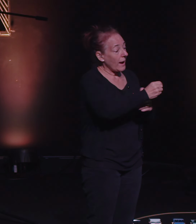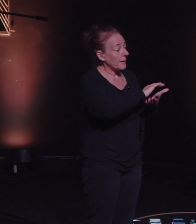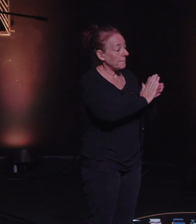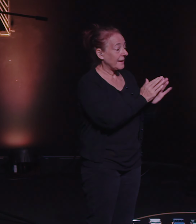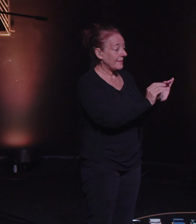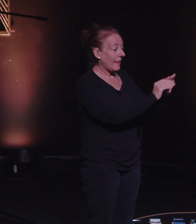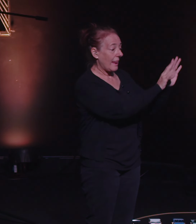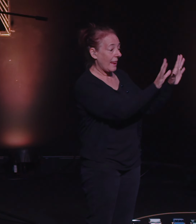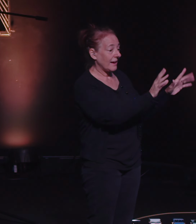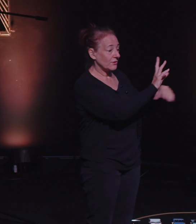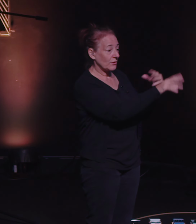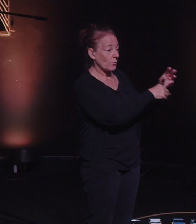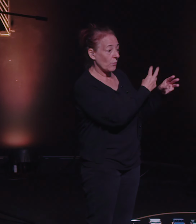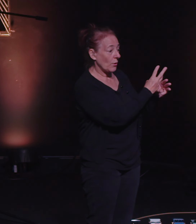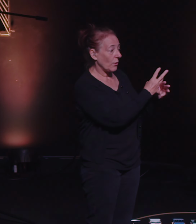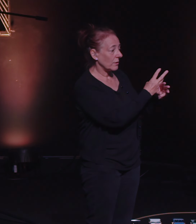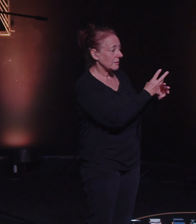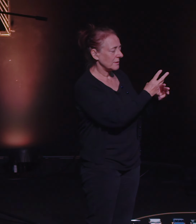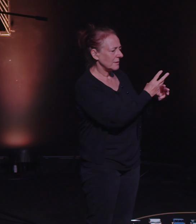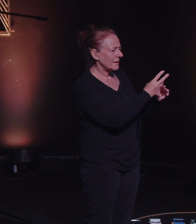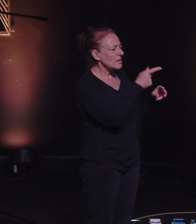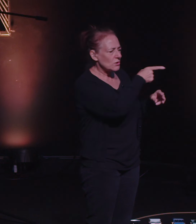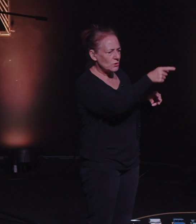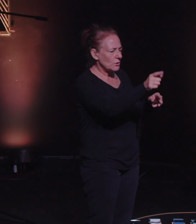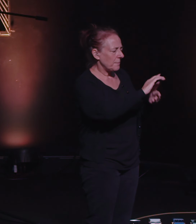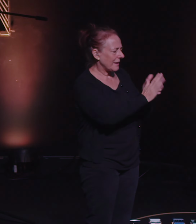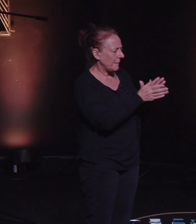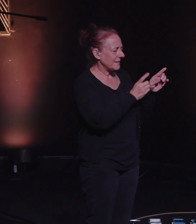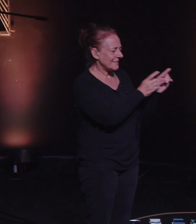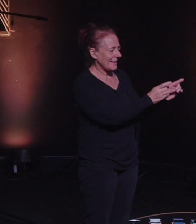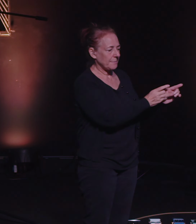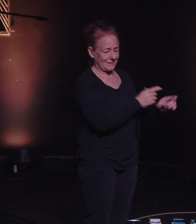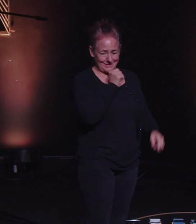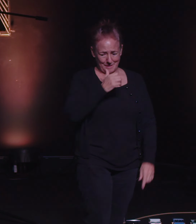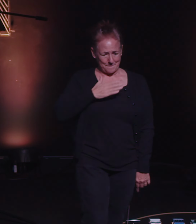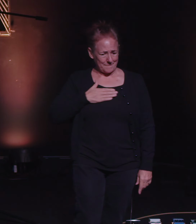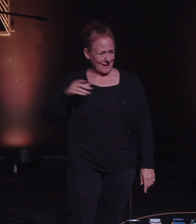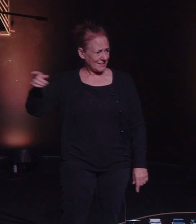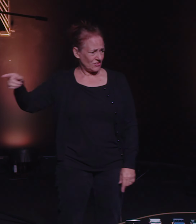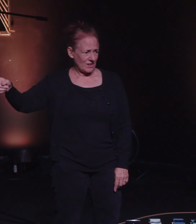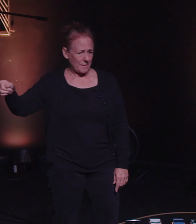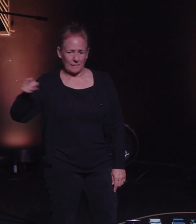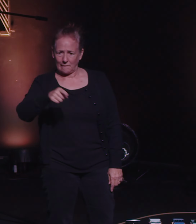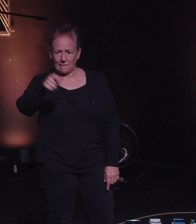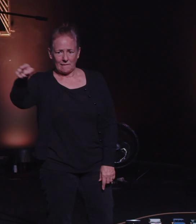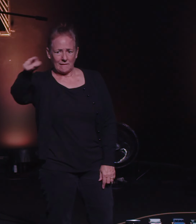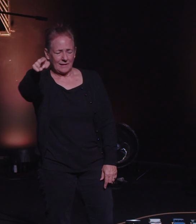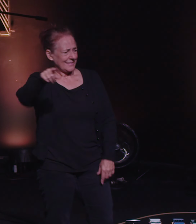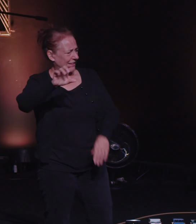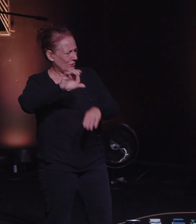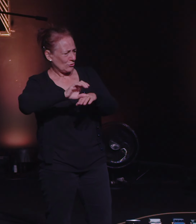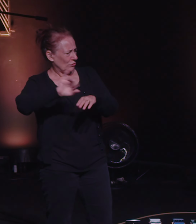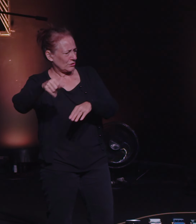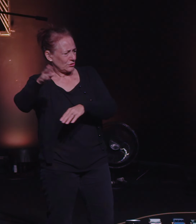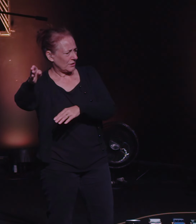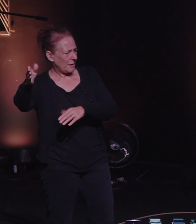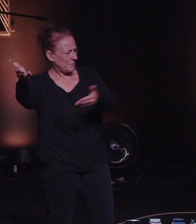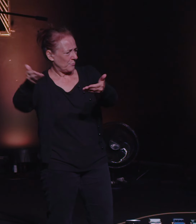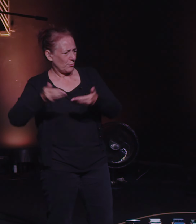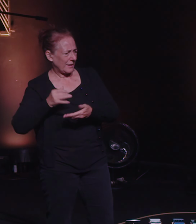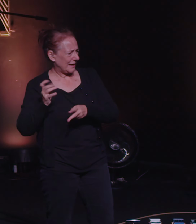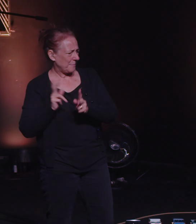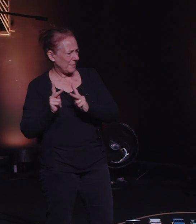light in the world and to be the ones to disciple. It is not the church's job. We say that again. It's not the church's job to bring people